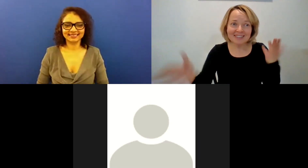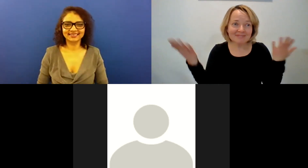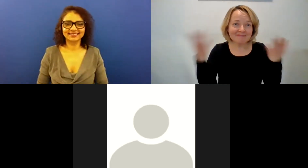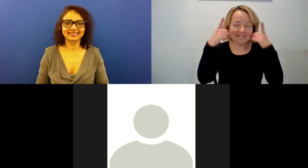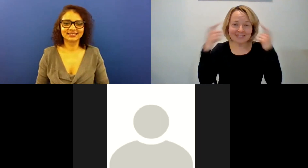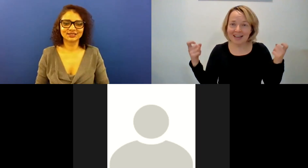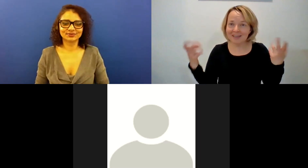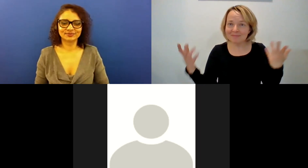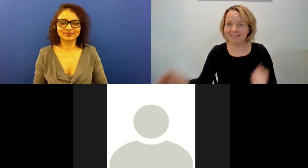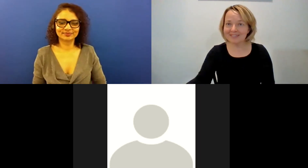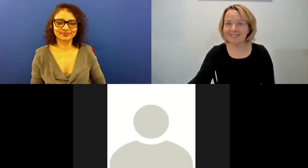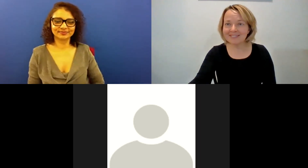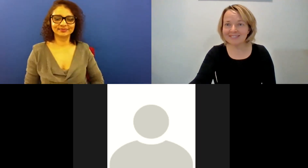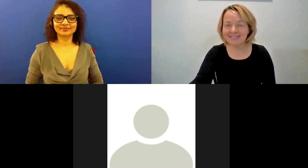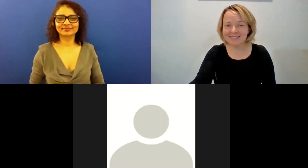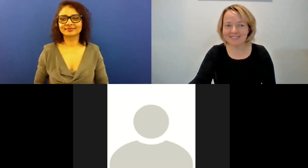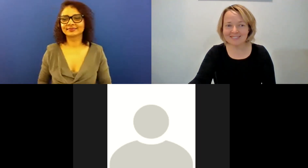Damian, I'll wait till Damian comes back.